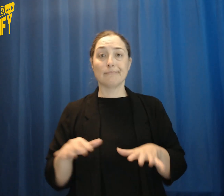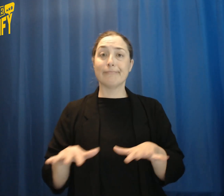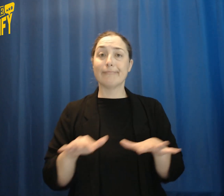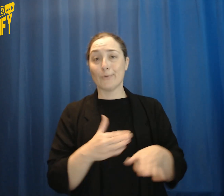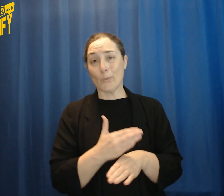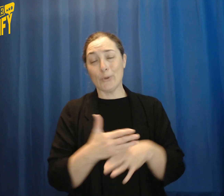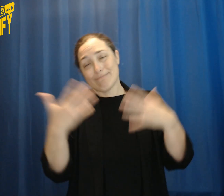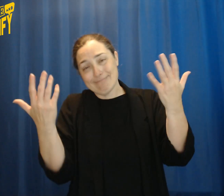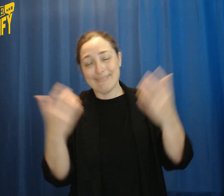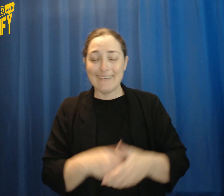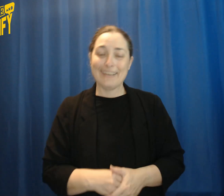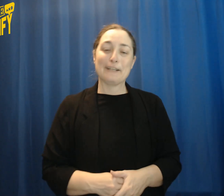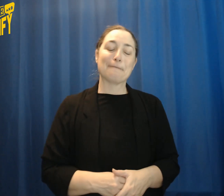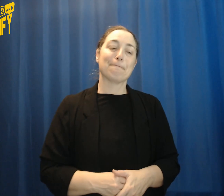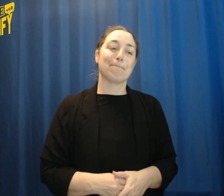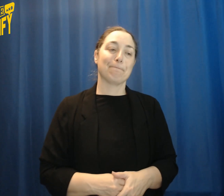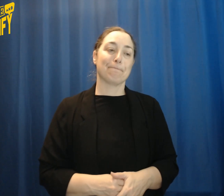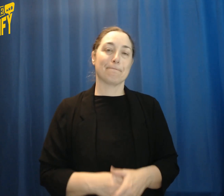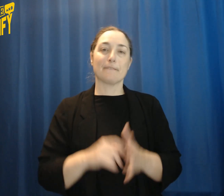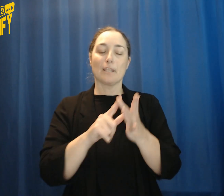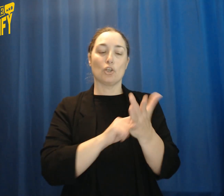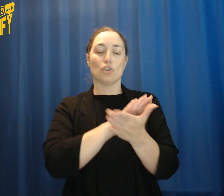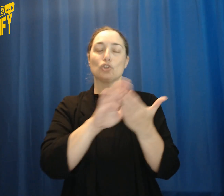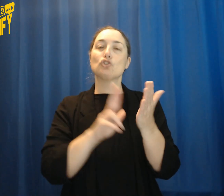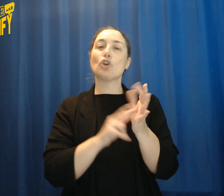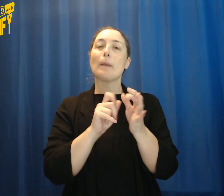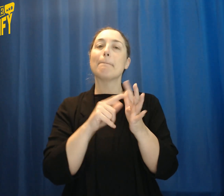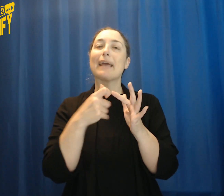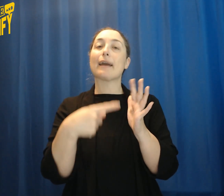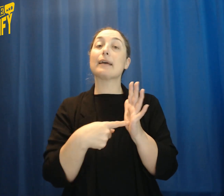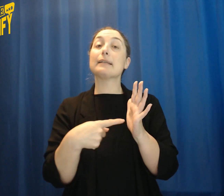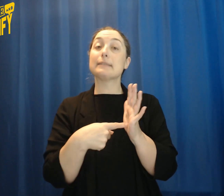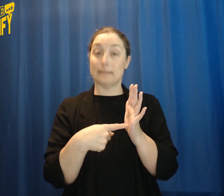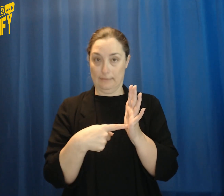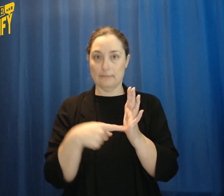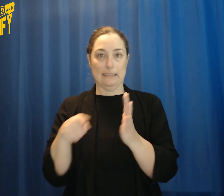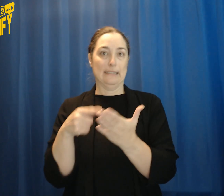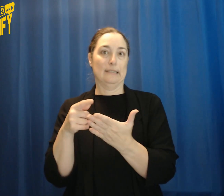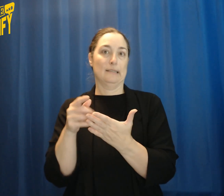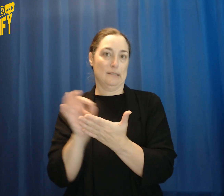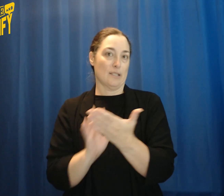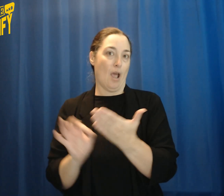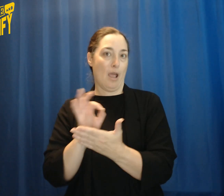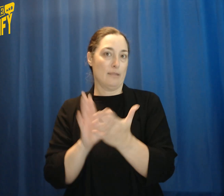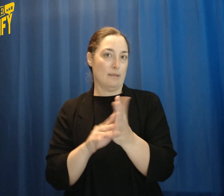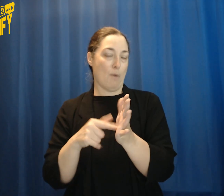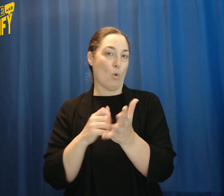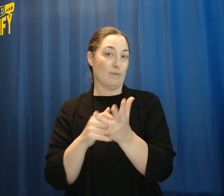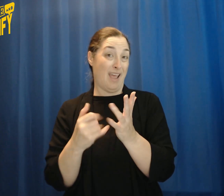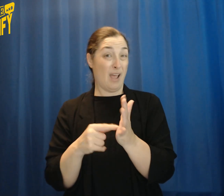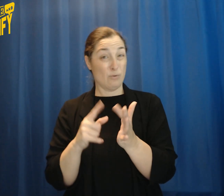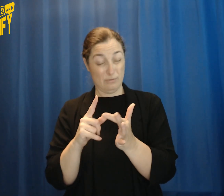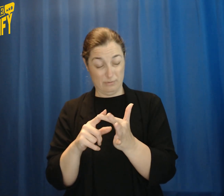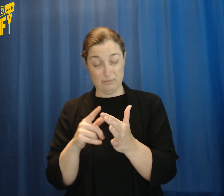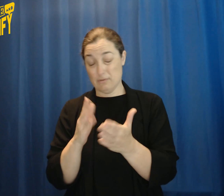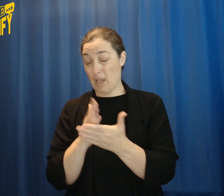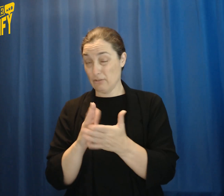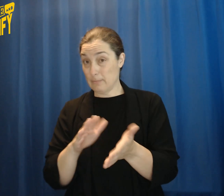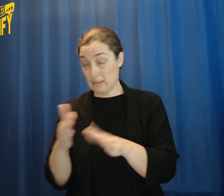when, John Beckett, who designed the Malthouse, he passed away 2 weeks ago. I was out with him out in the